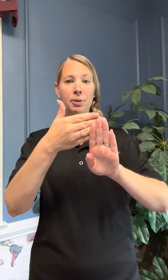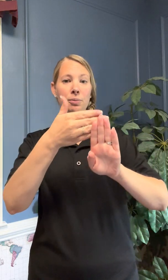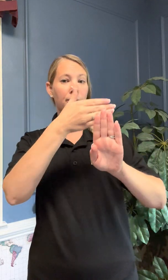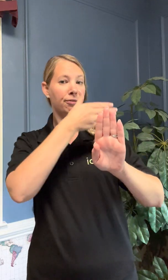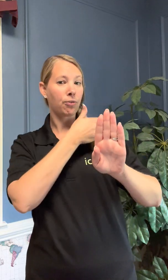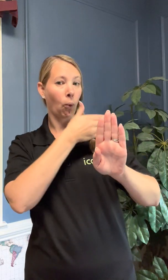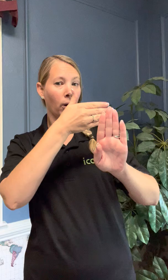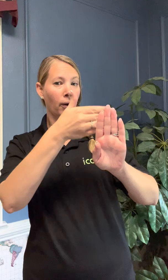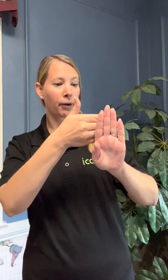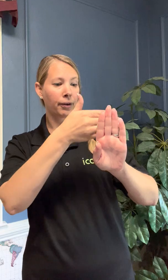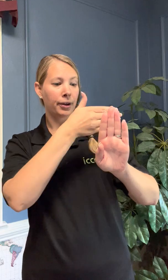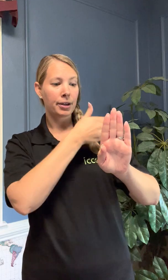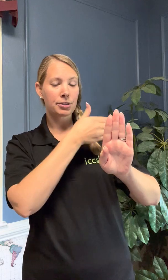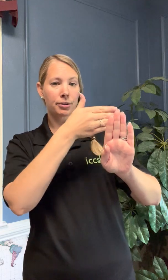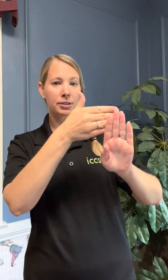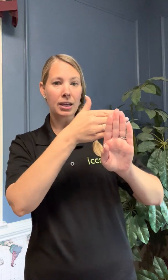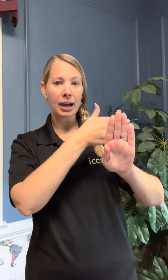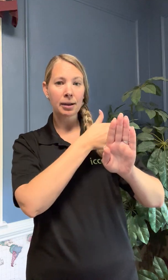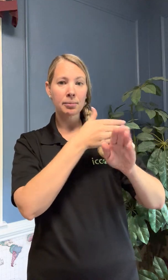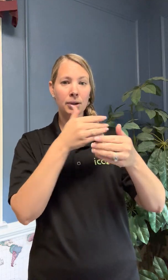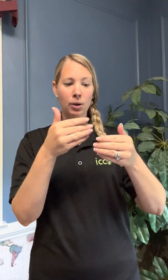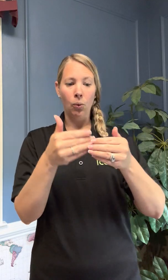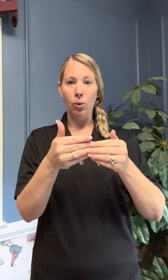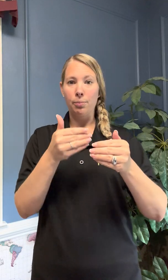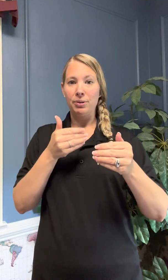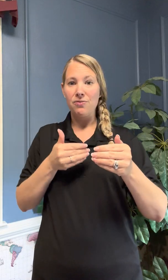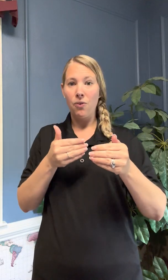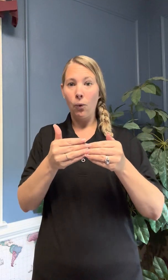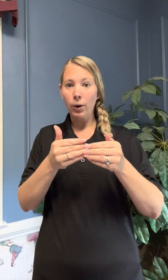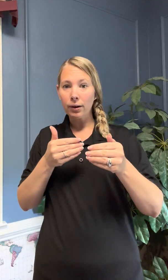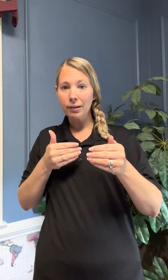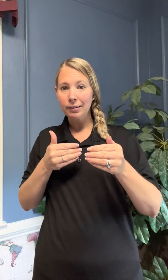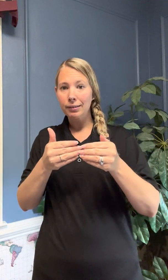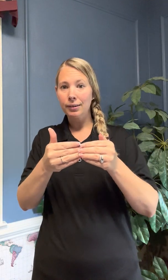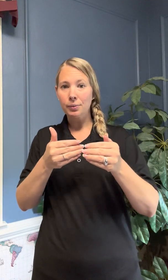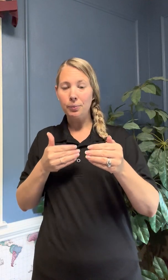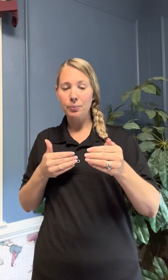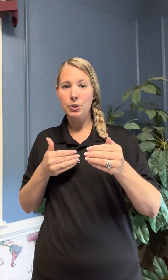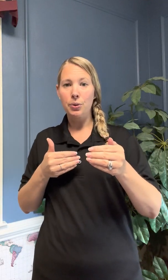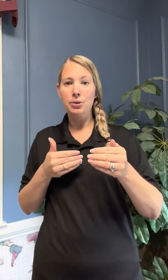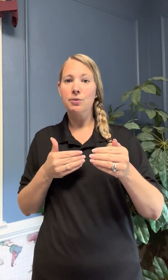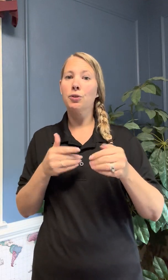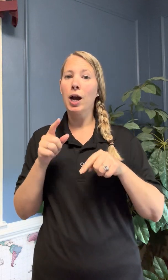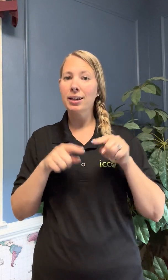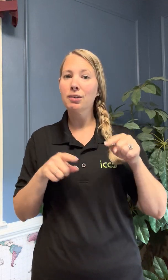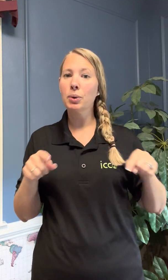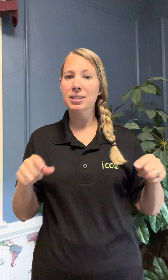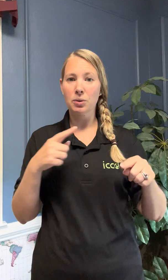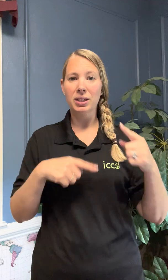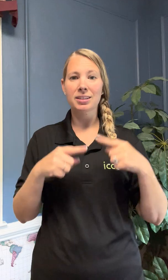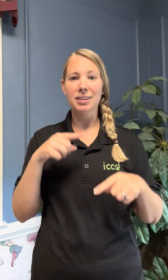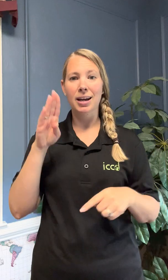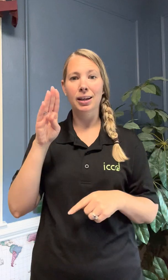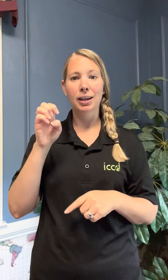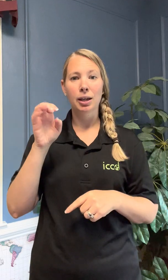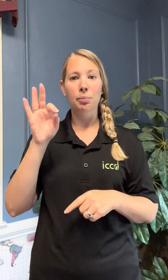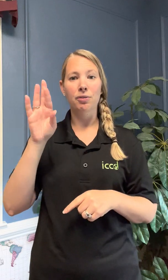be before a certain time, or before. So there's a variety of ways that we can sign